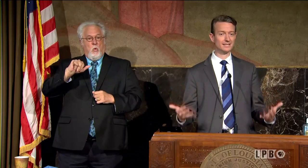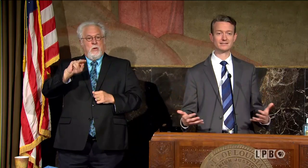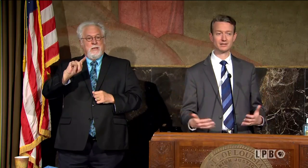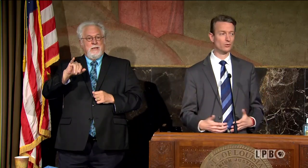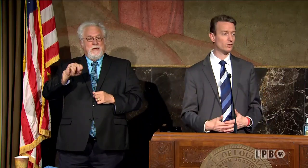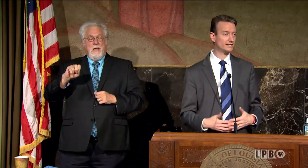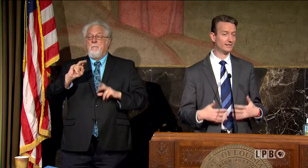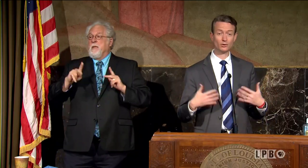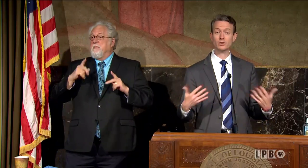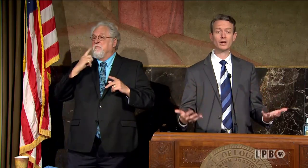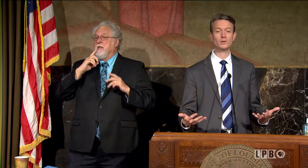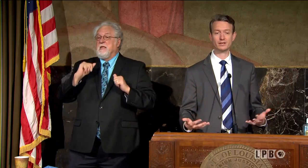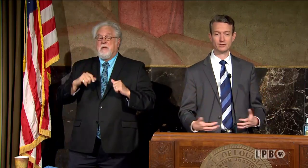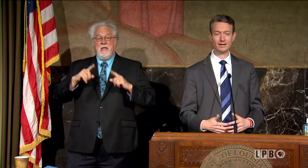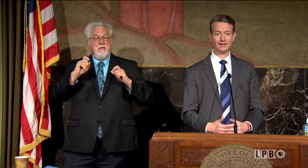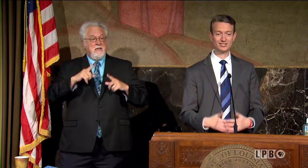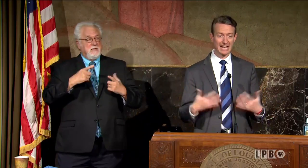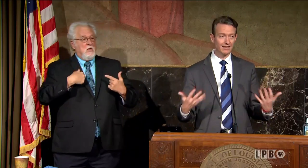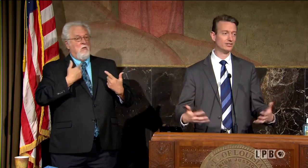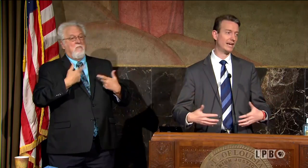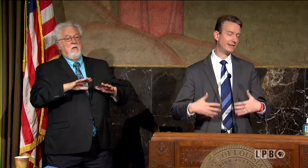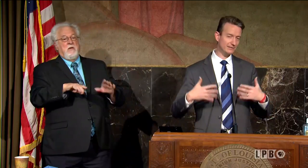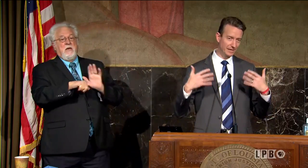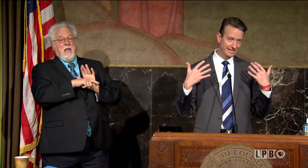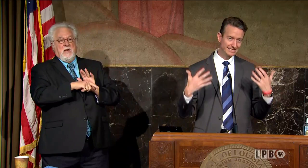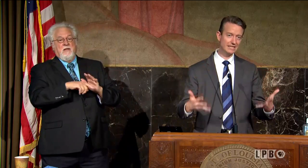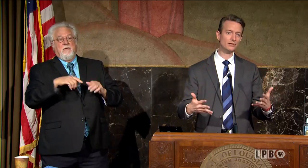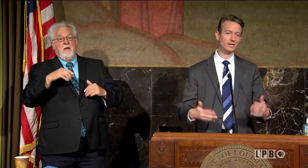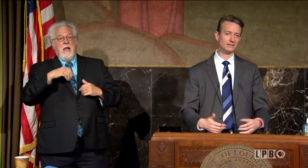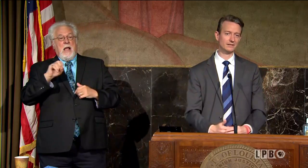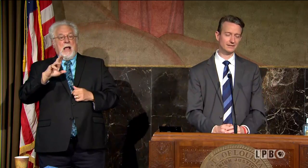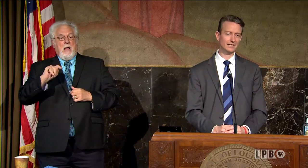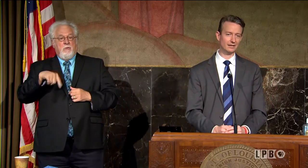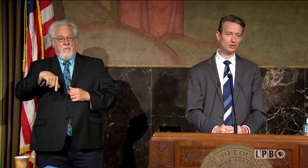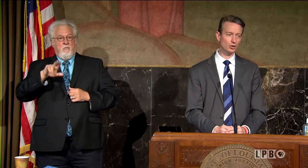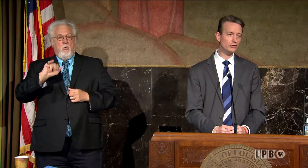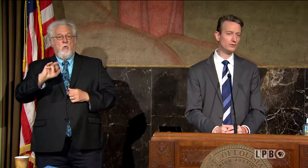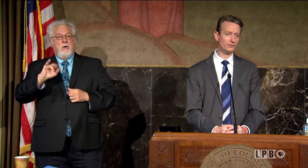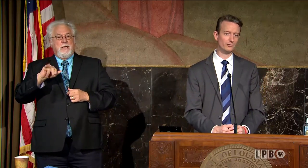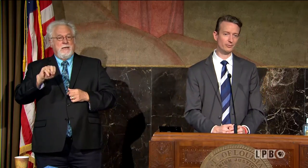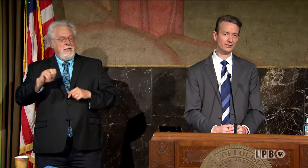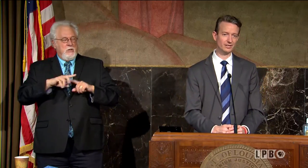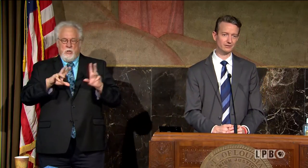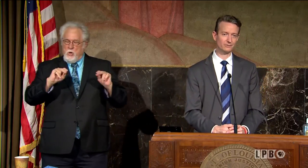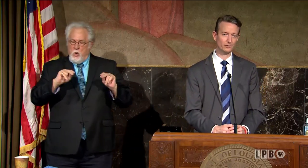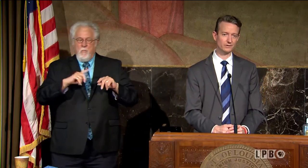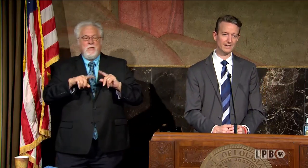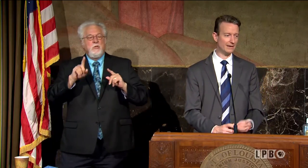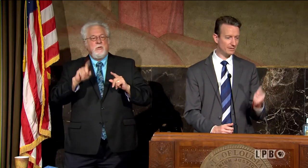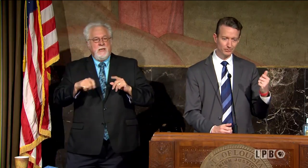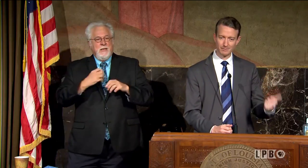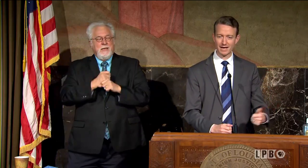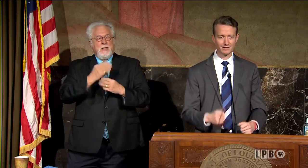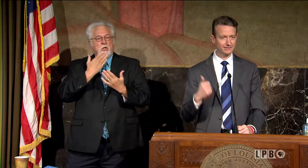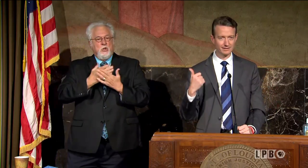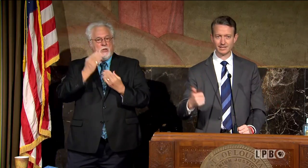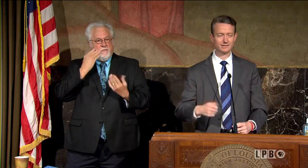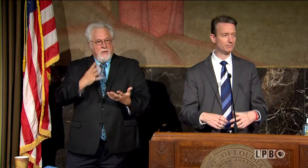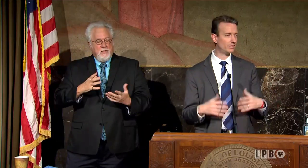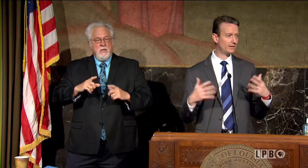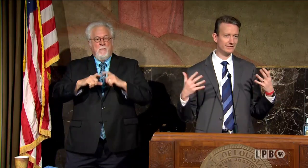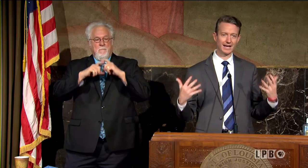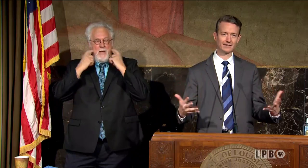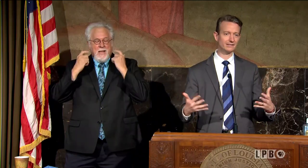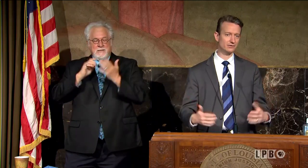thinking they can test out of quarantine. The only way we can challenge that is by continuing to get good, useful information out to folks. People need masks,